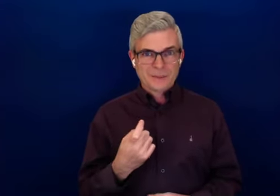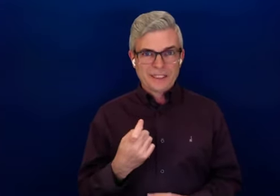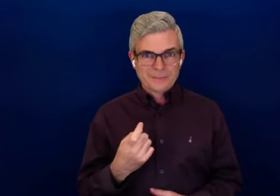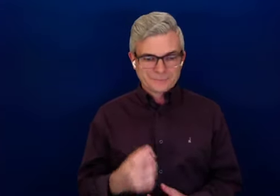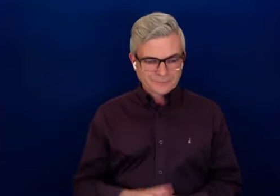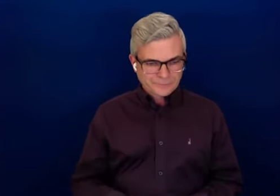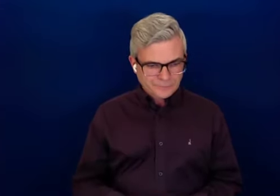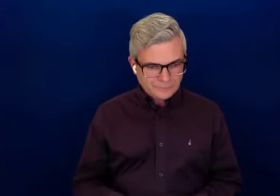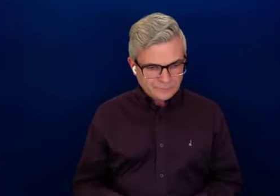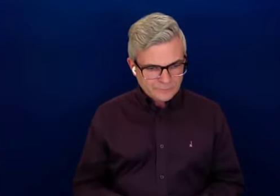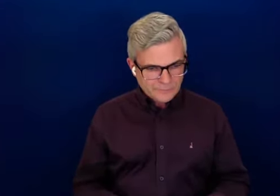me.